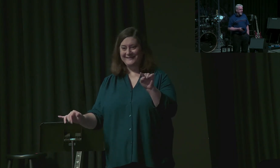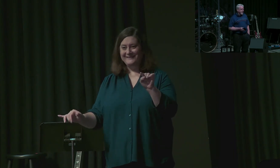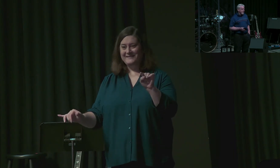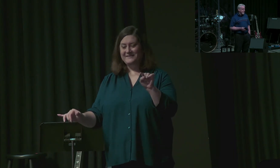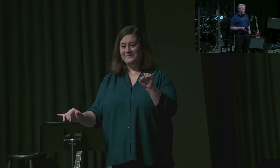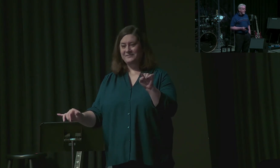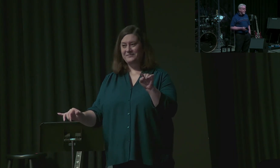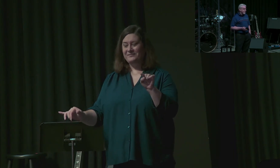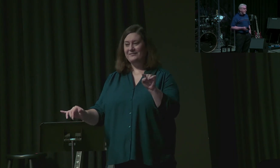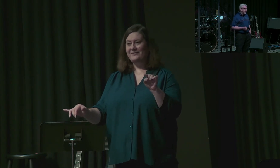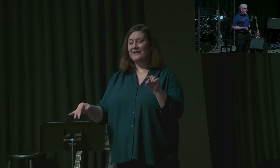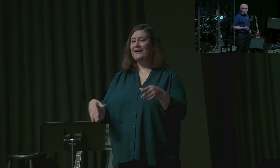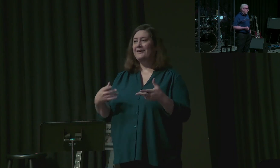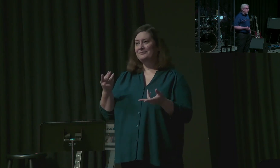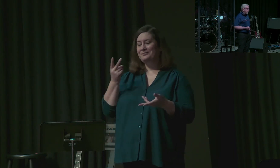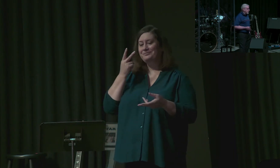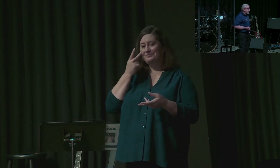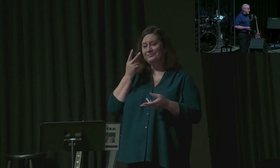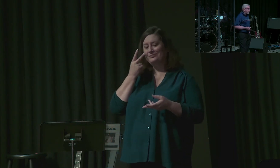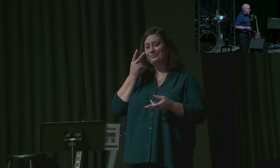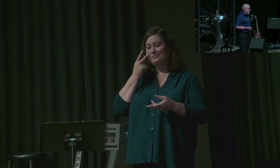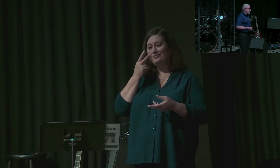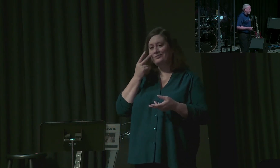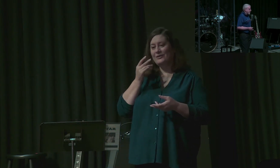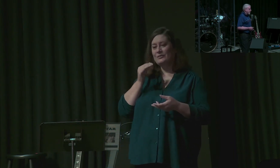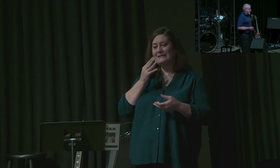experiencing is so hard.